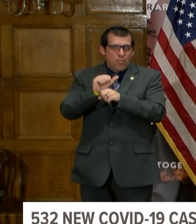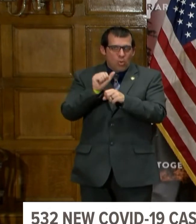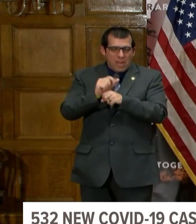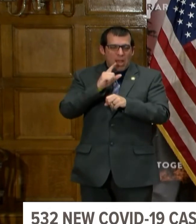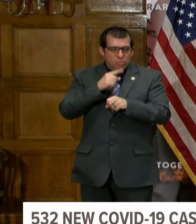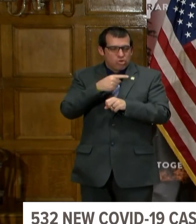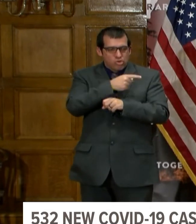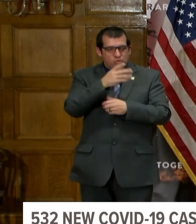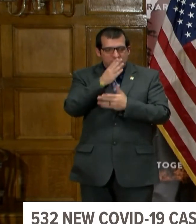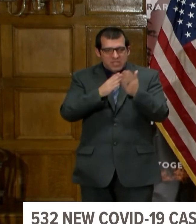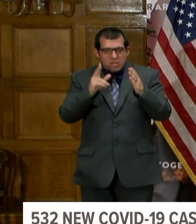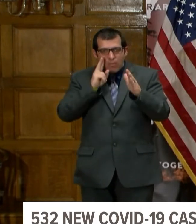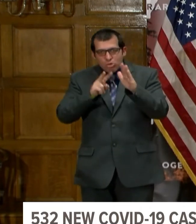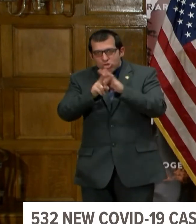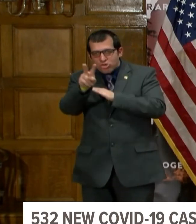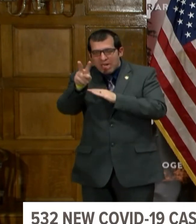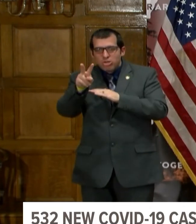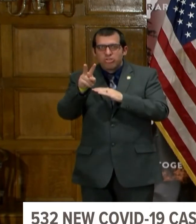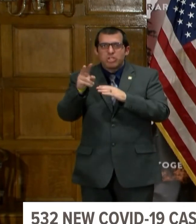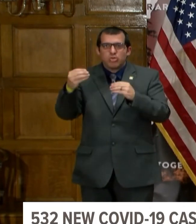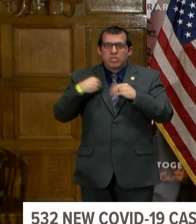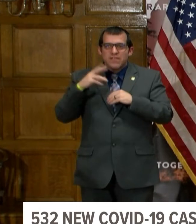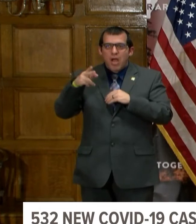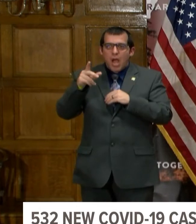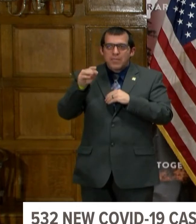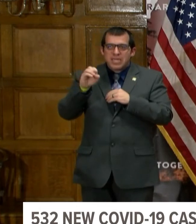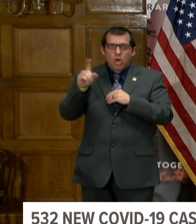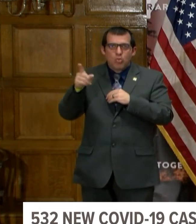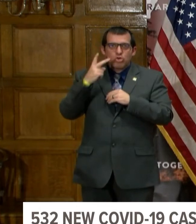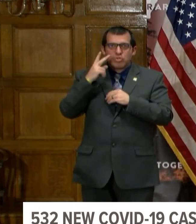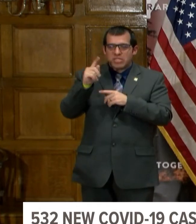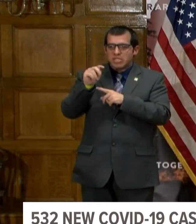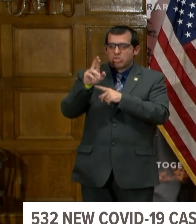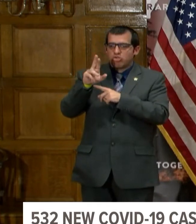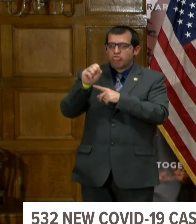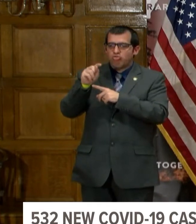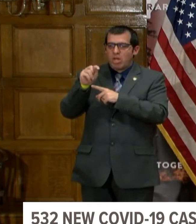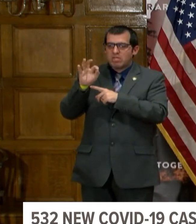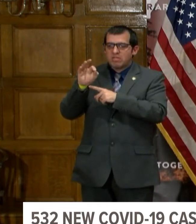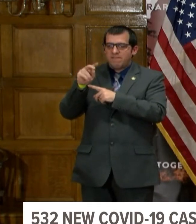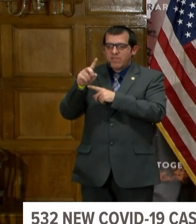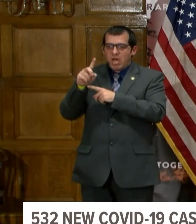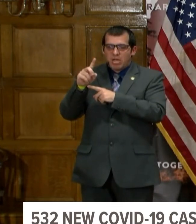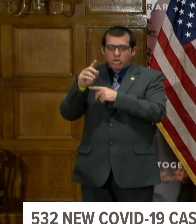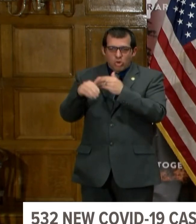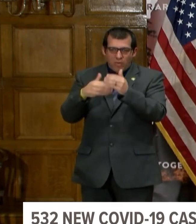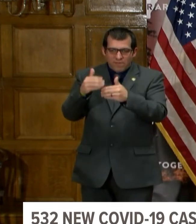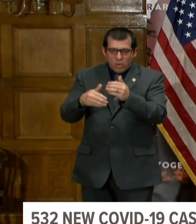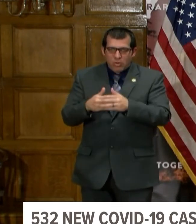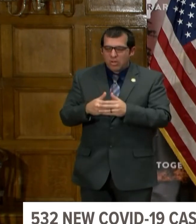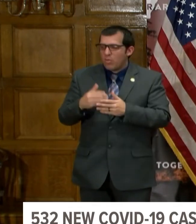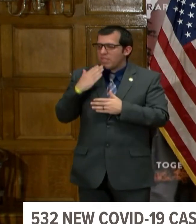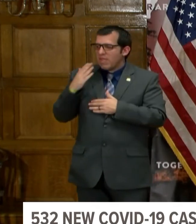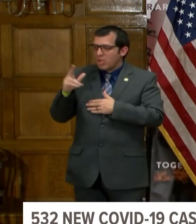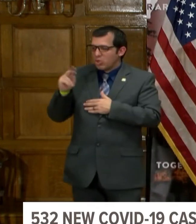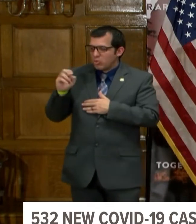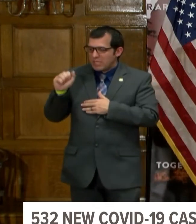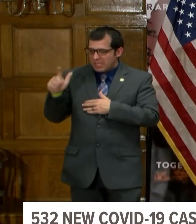some projections about that. Can you kind of give us an update on where you see that trust fund going forward? Thank you, Neil.